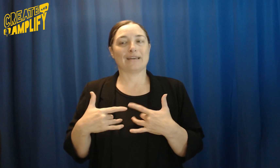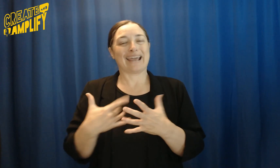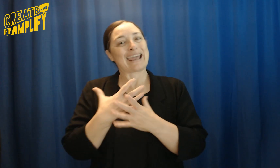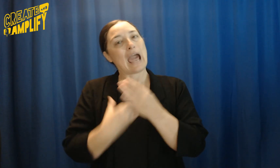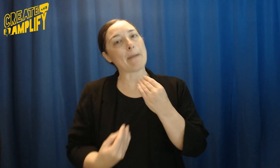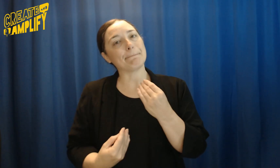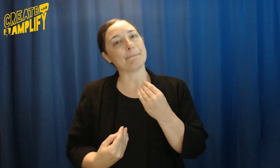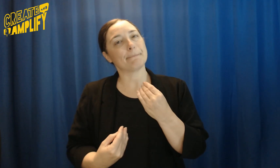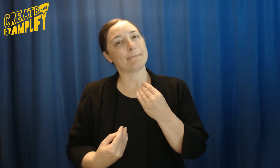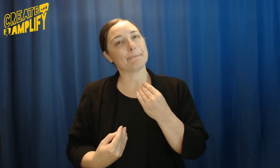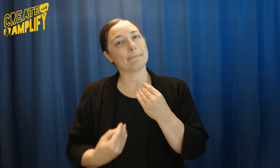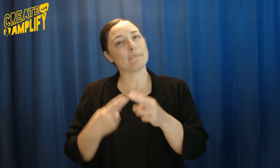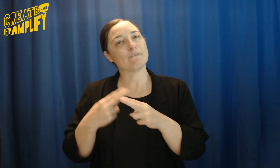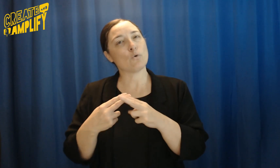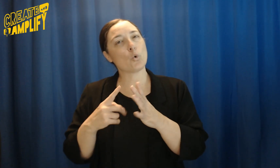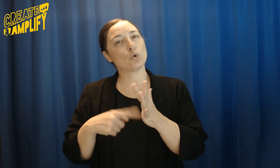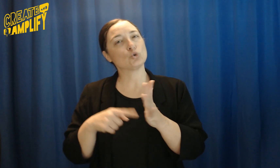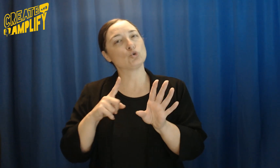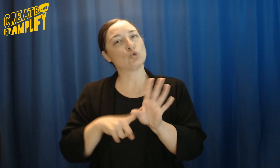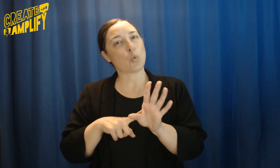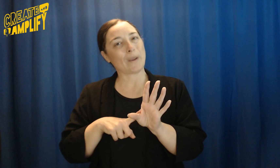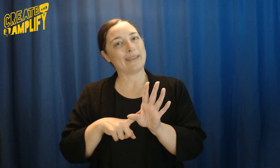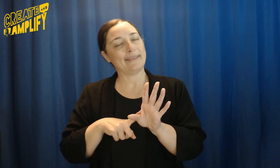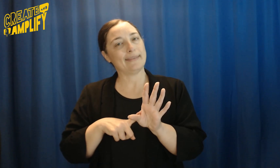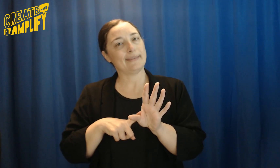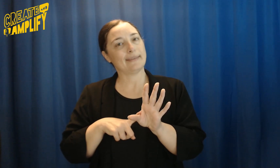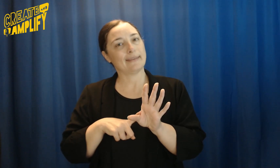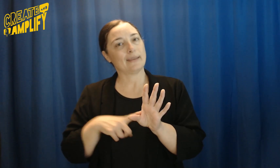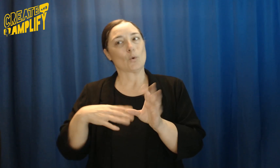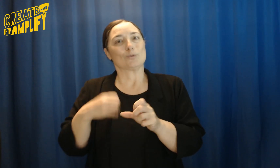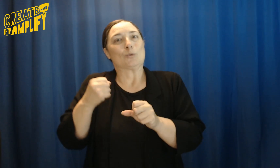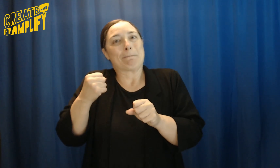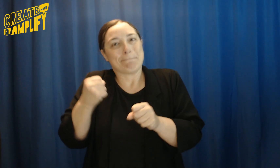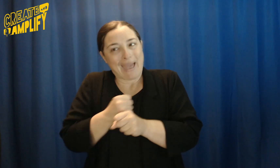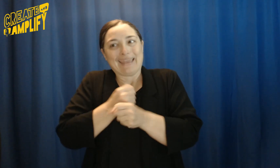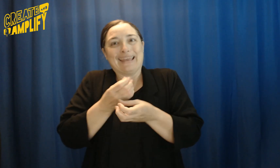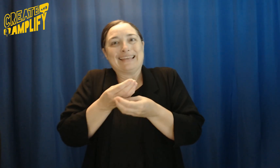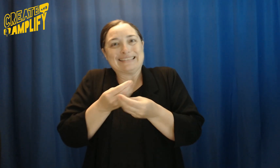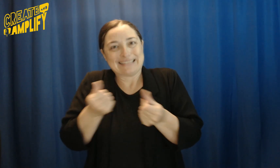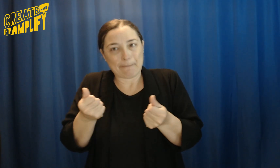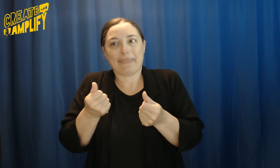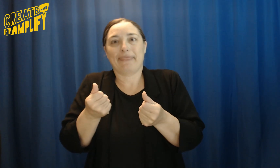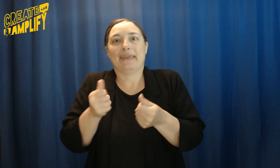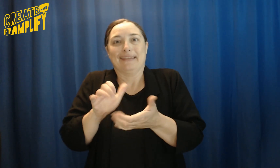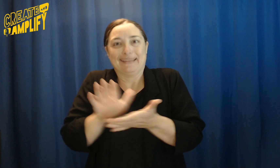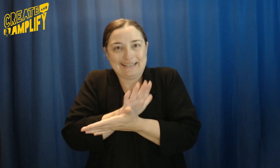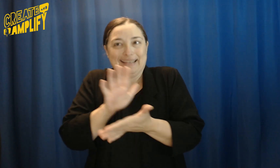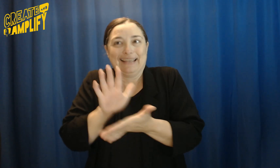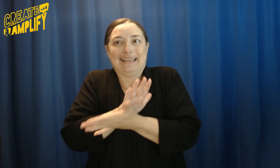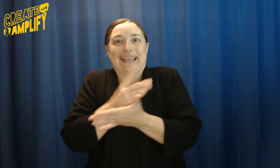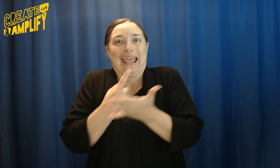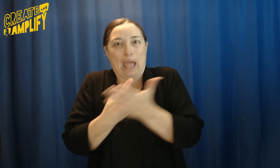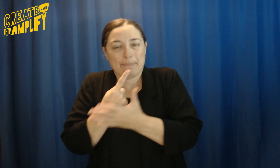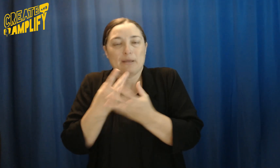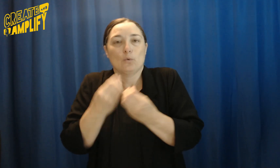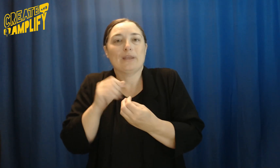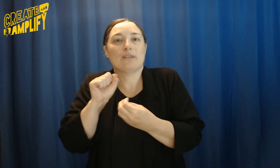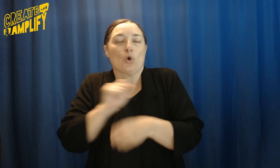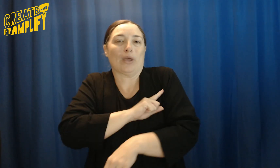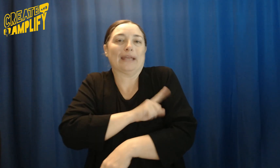making something joyful happen with the tiny amount of energy she has every day. Like using that time,